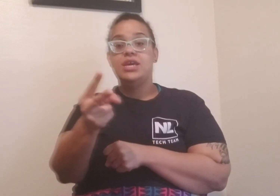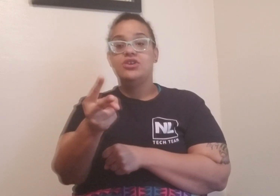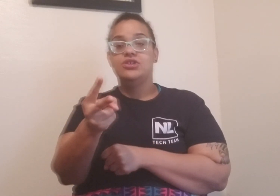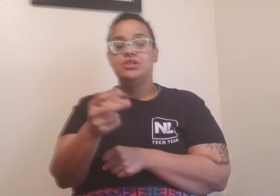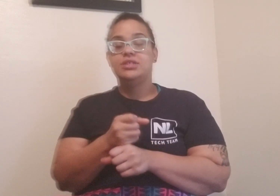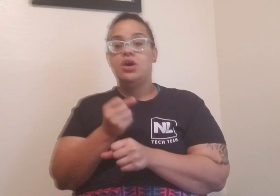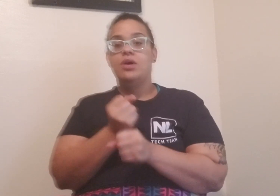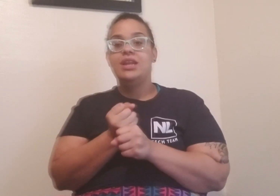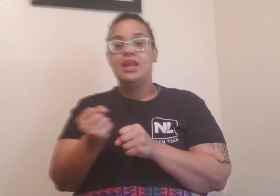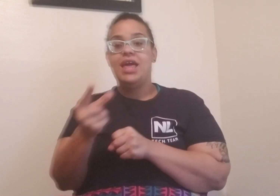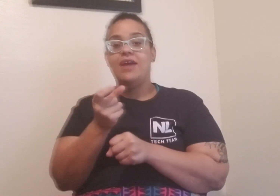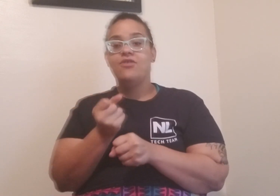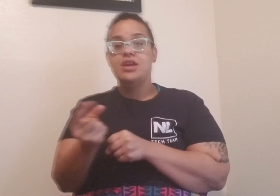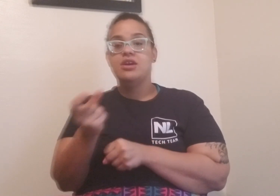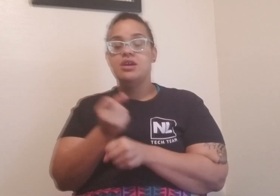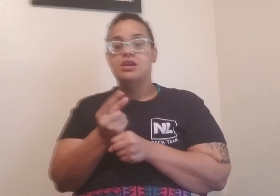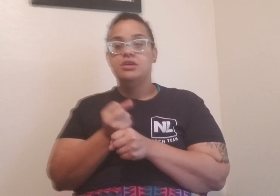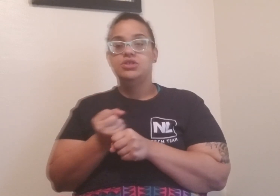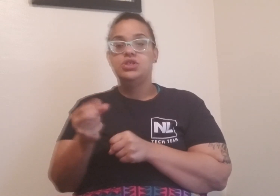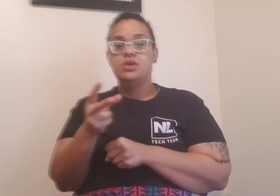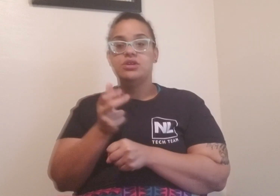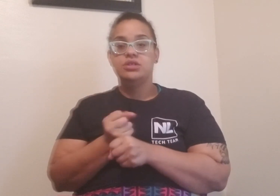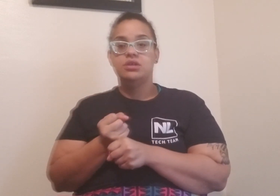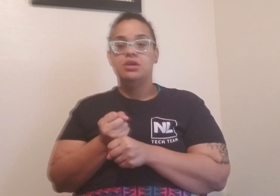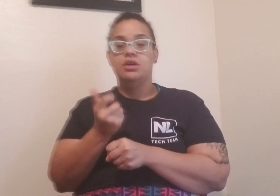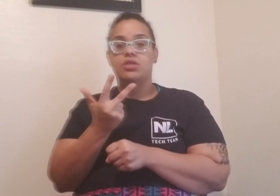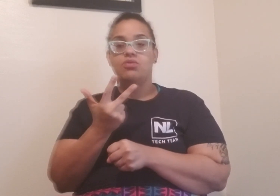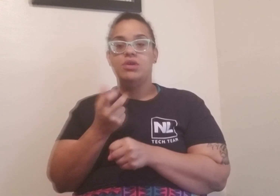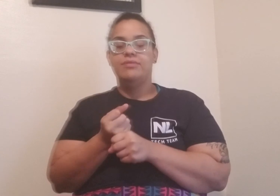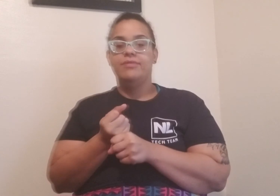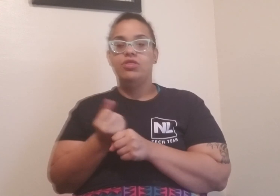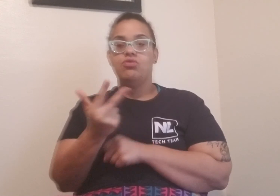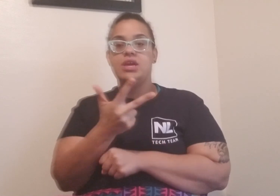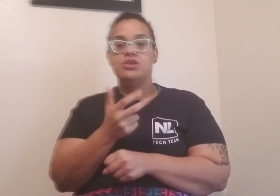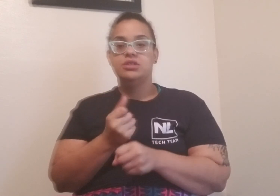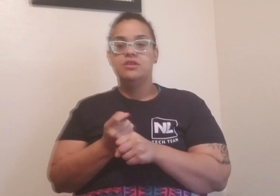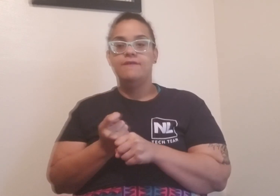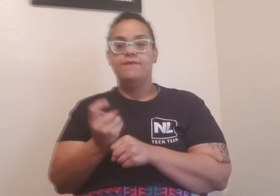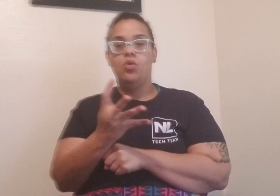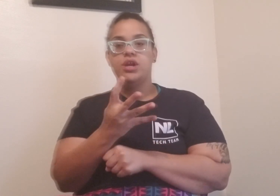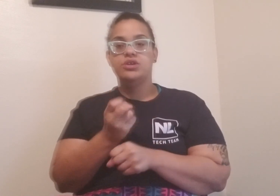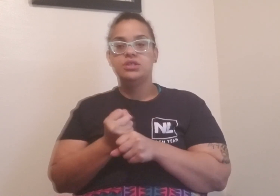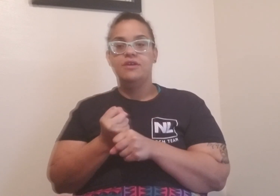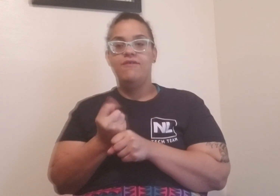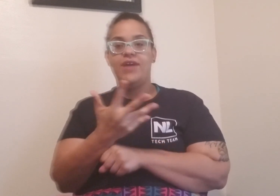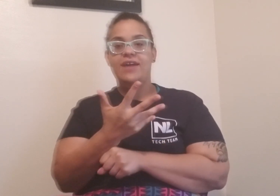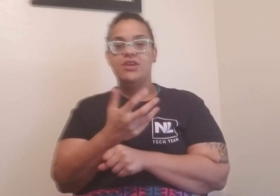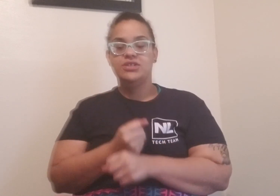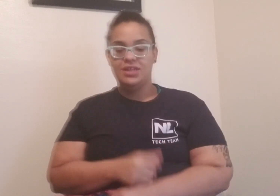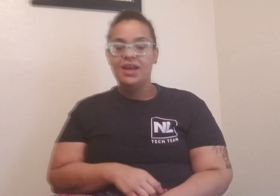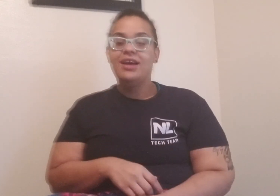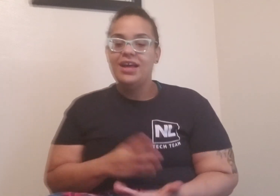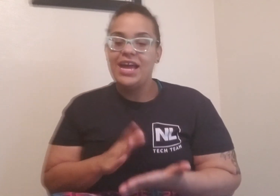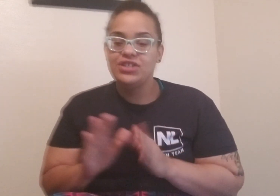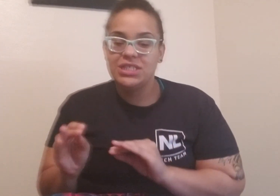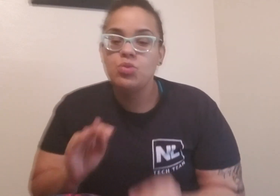2 years. So every year, 2 years, 3 years, 4 years, 5 years. It's just the movement